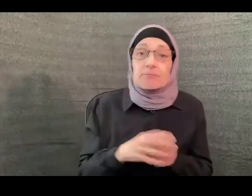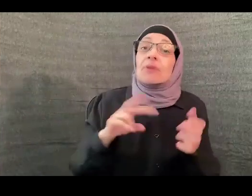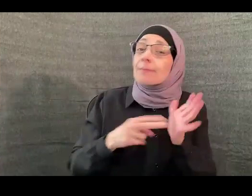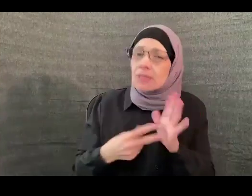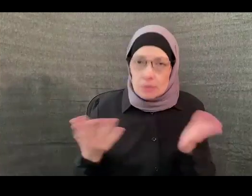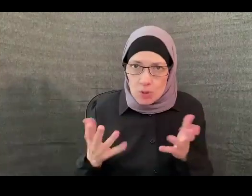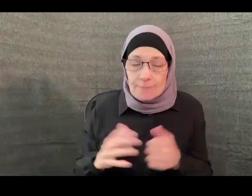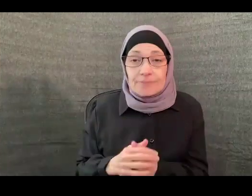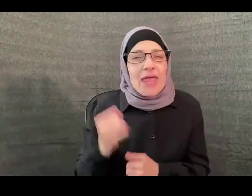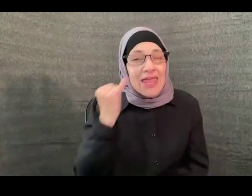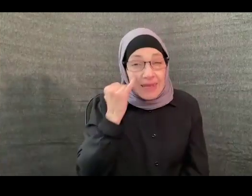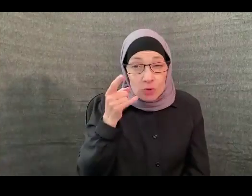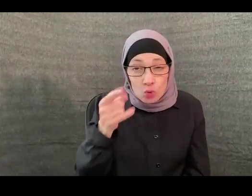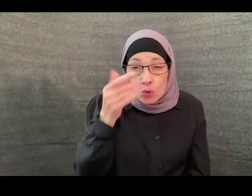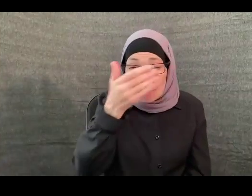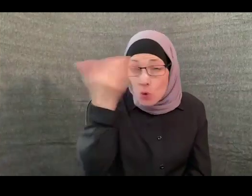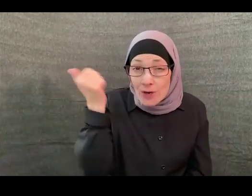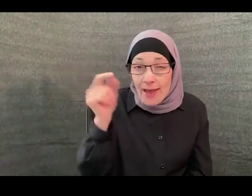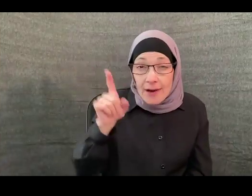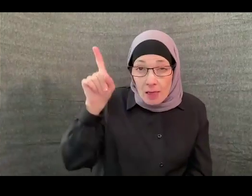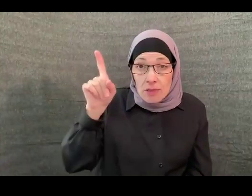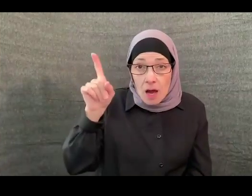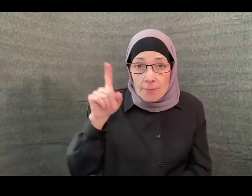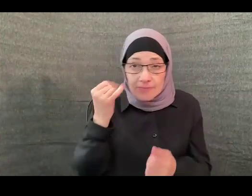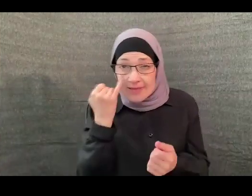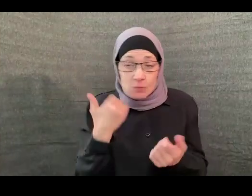if you forget Allah when you make choices,